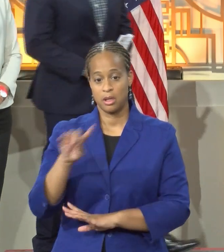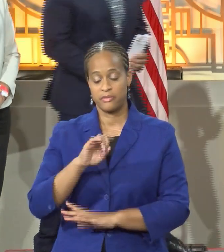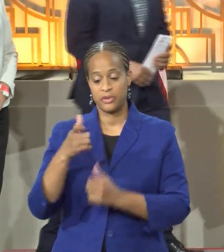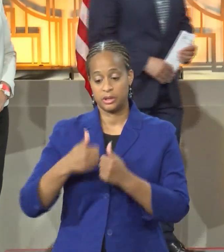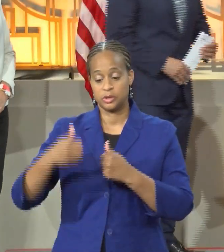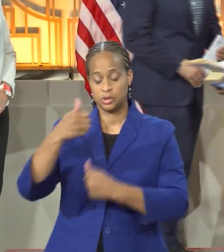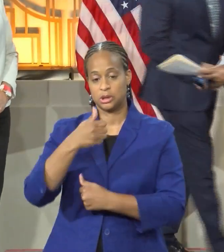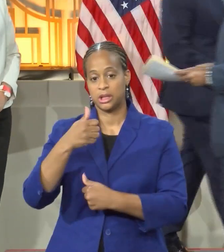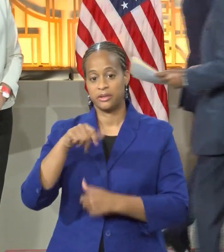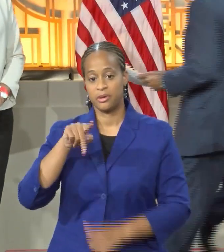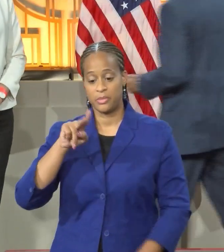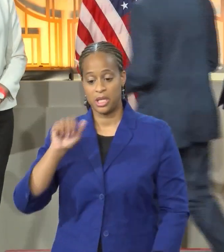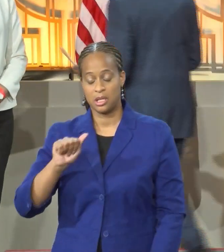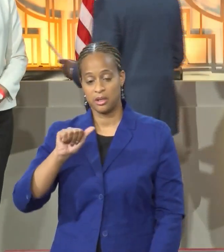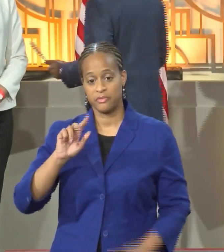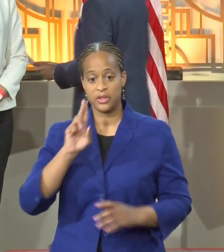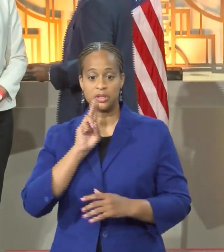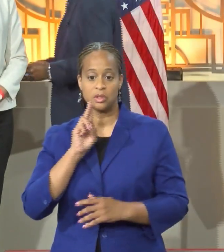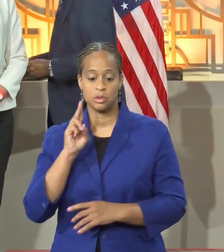Department.